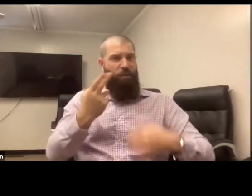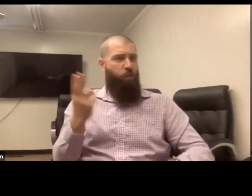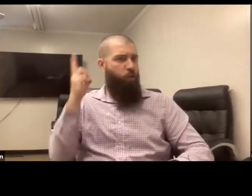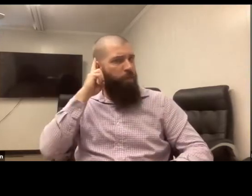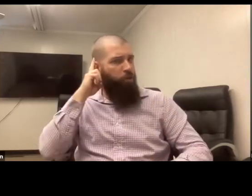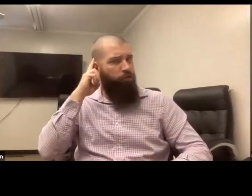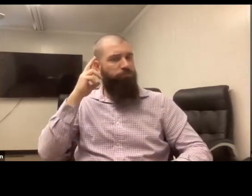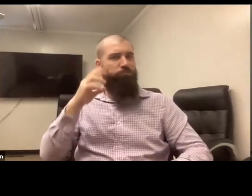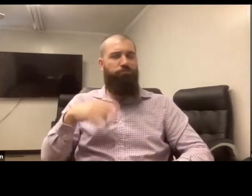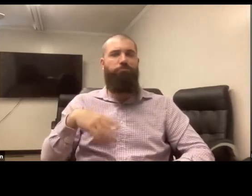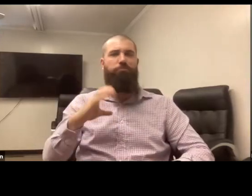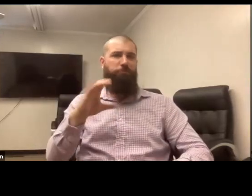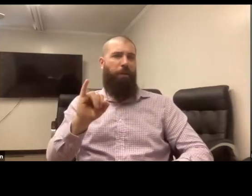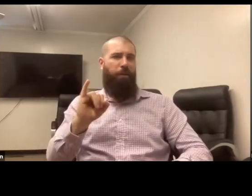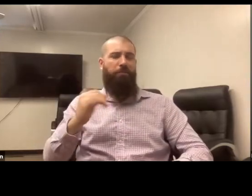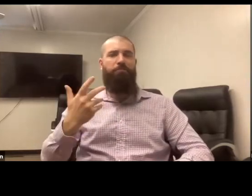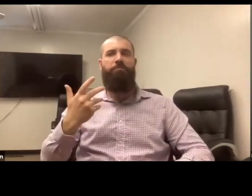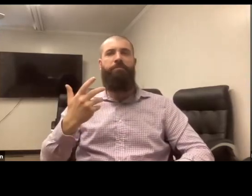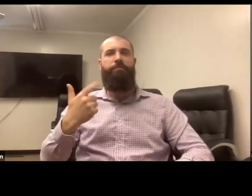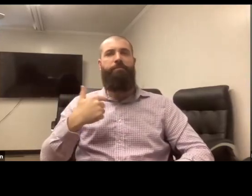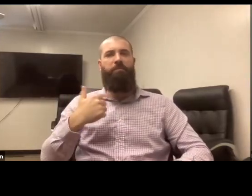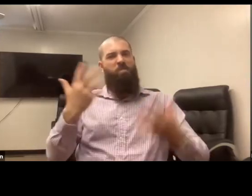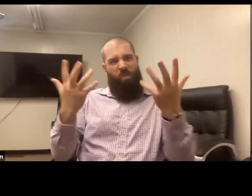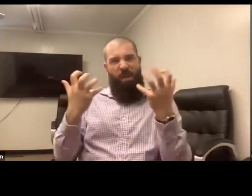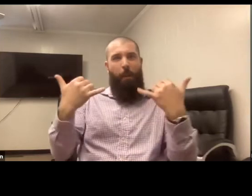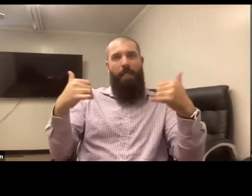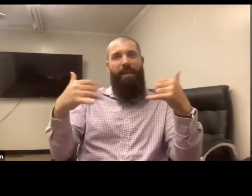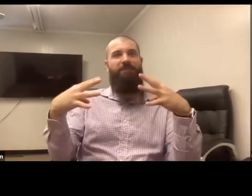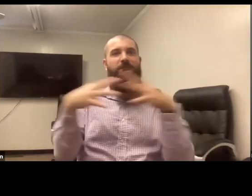say that my son has a cochlear implant